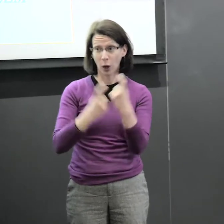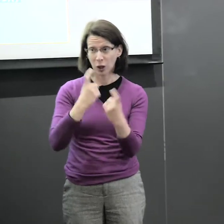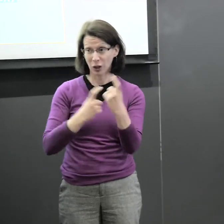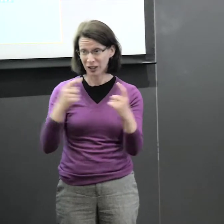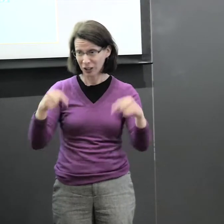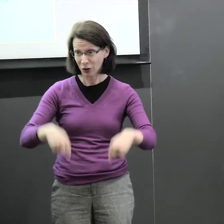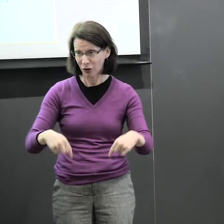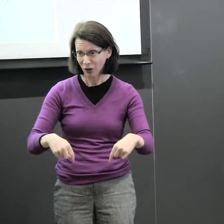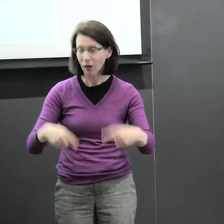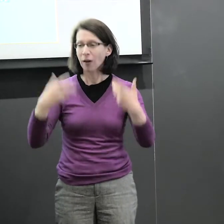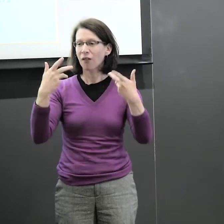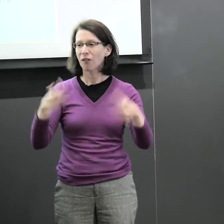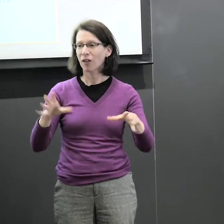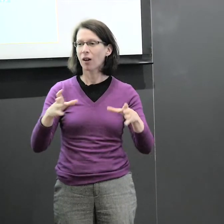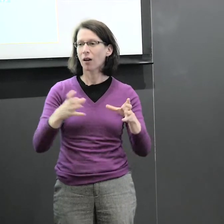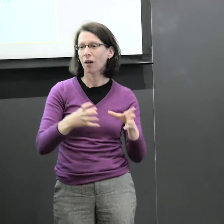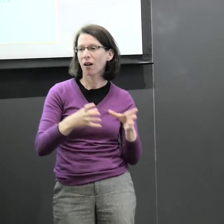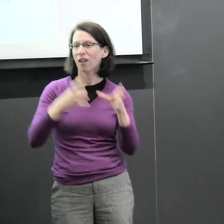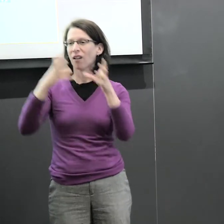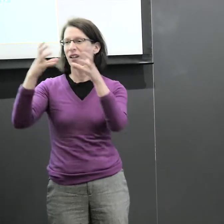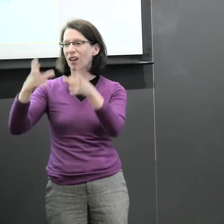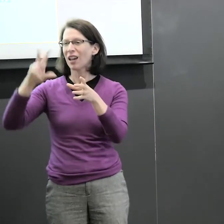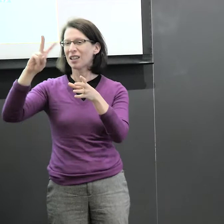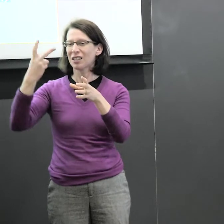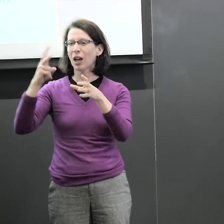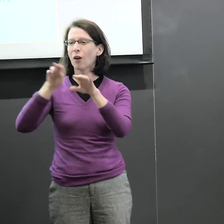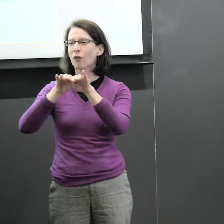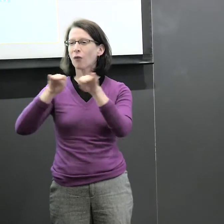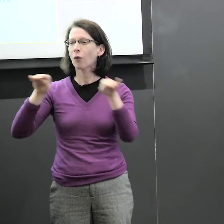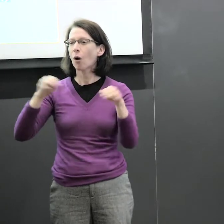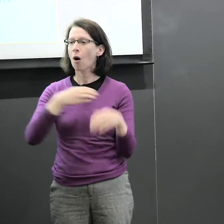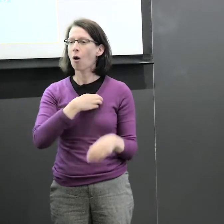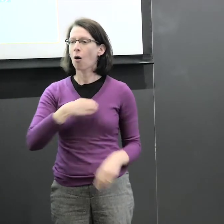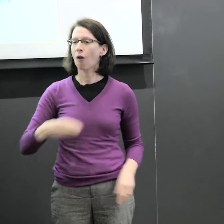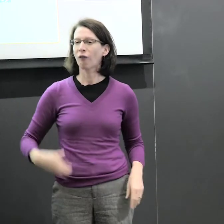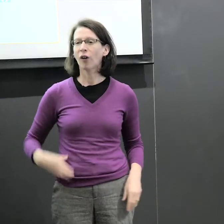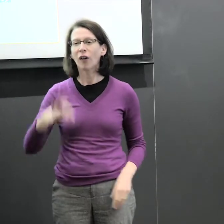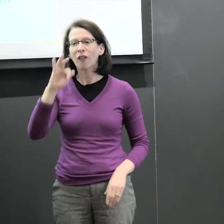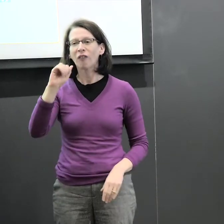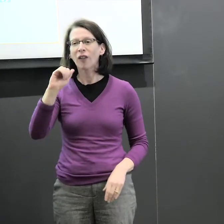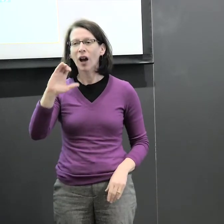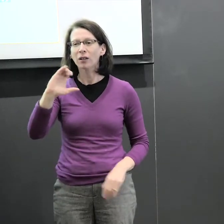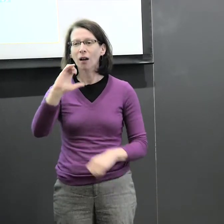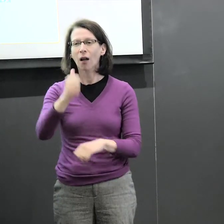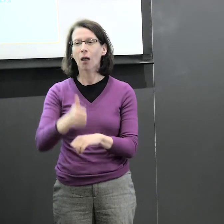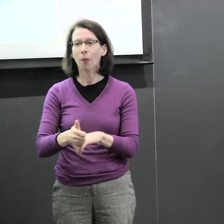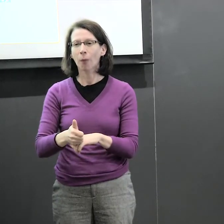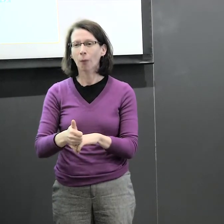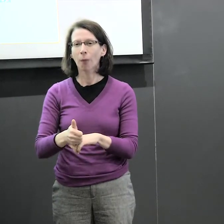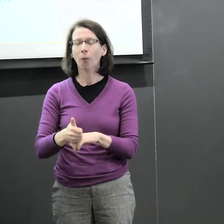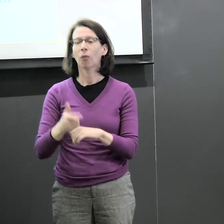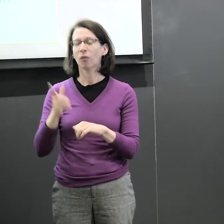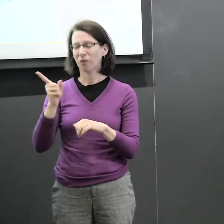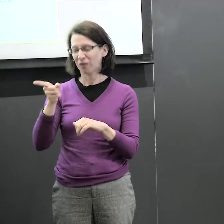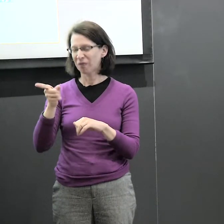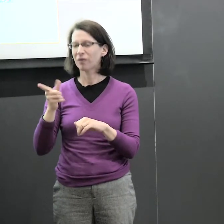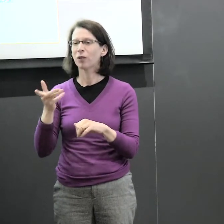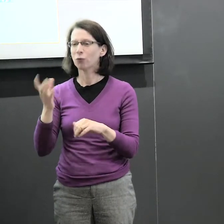Auditorium, there'll be a reception on the second floor of the Harvard Faculty Club, a 6 or 7 minute walk